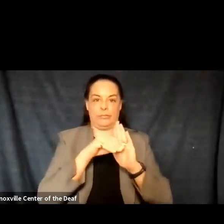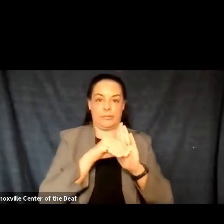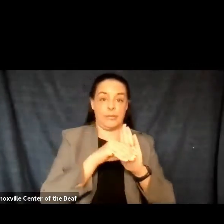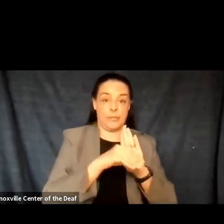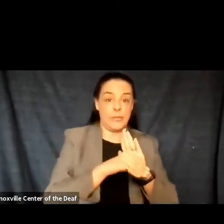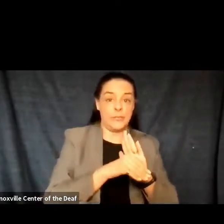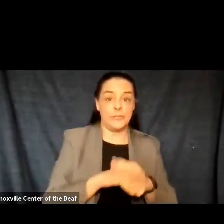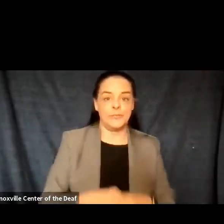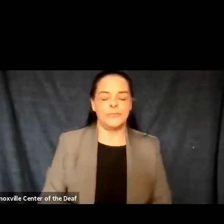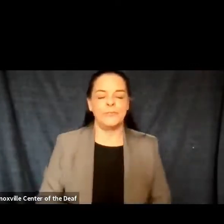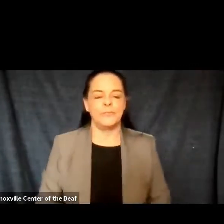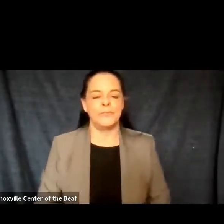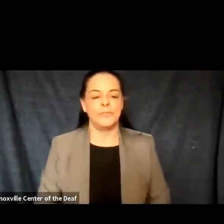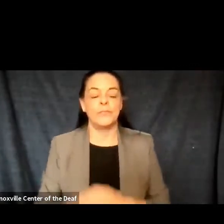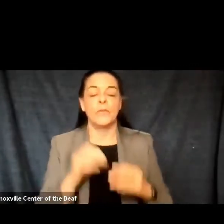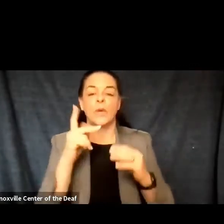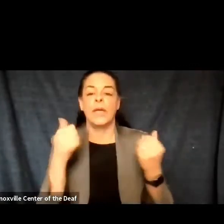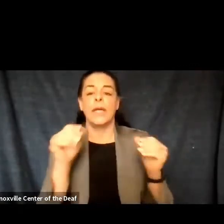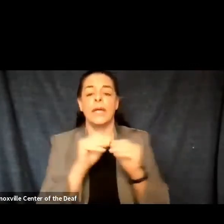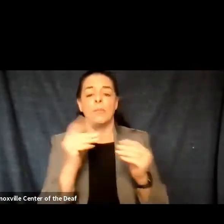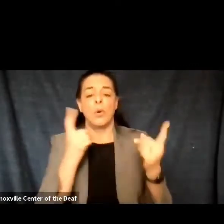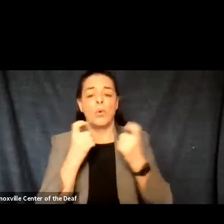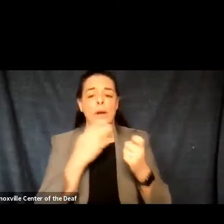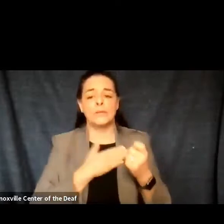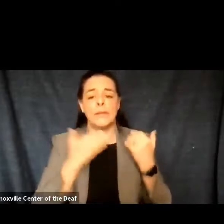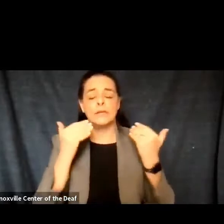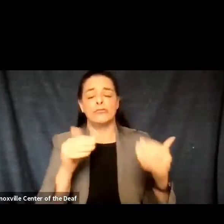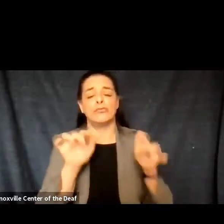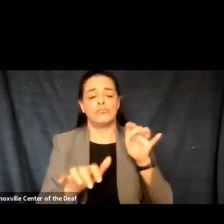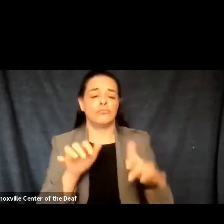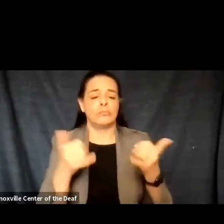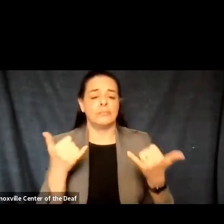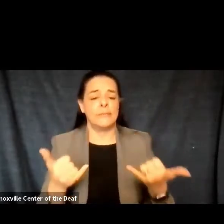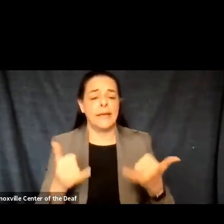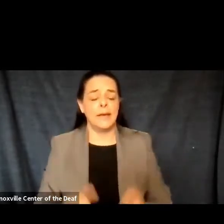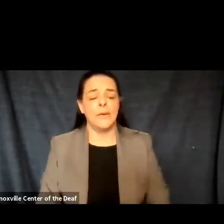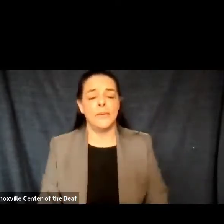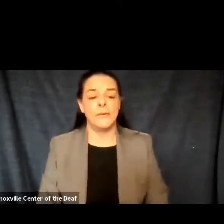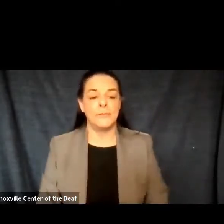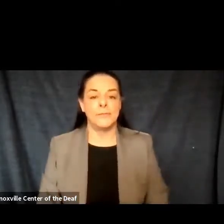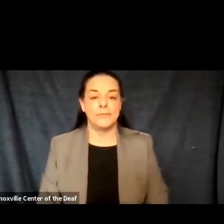thresholds. All right. Any further questions, please go ahead and submit them now.